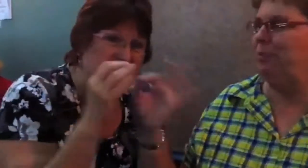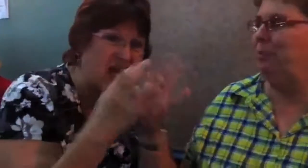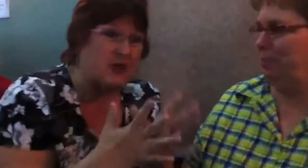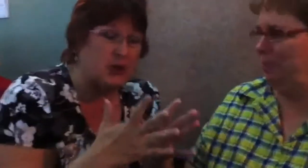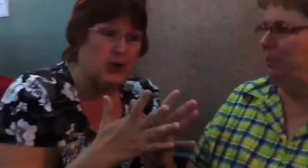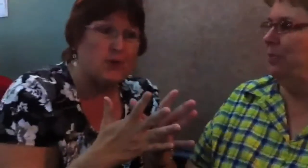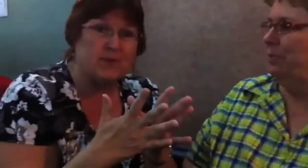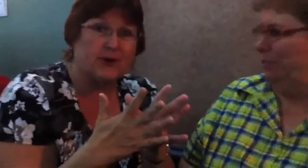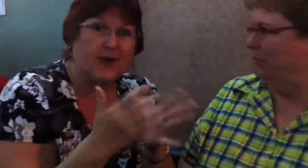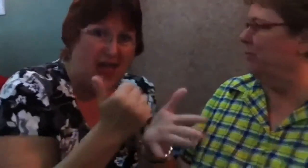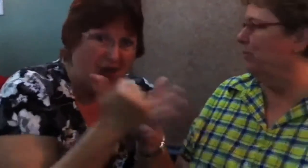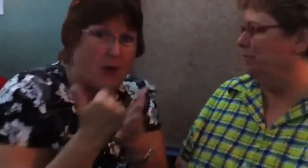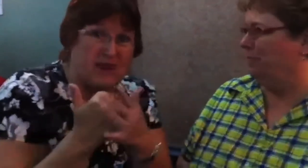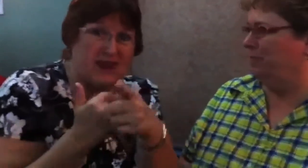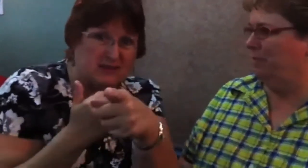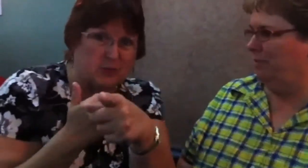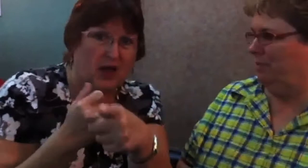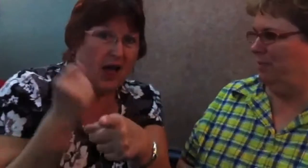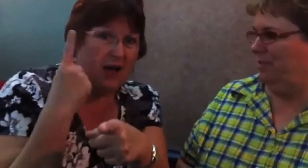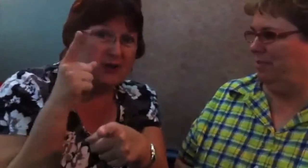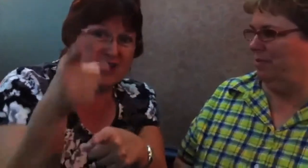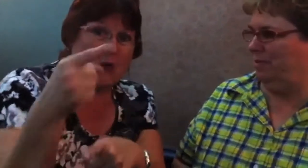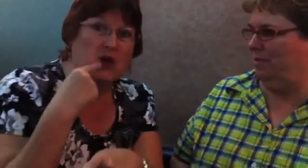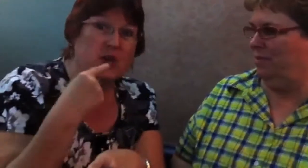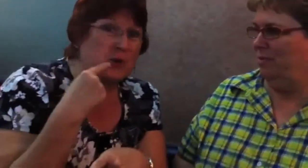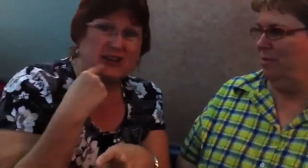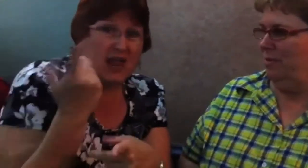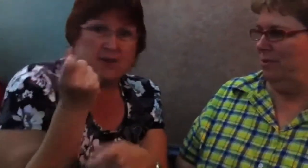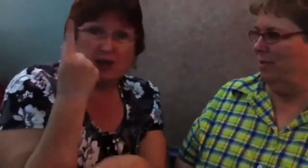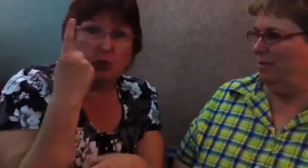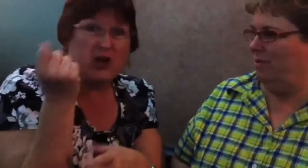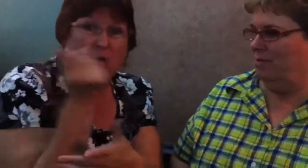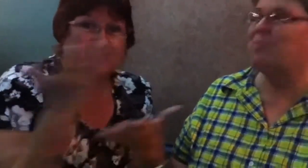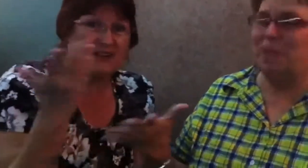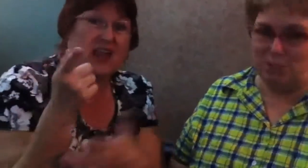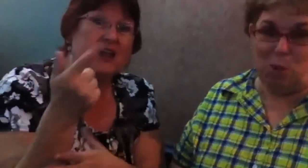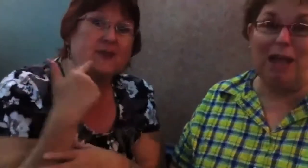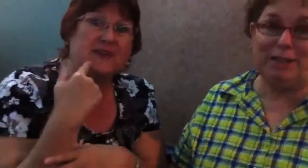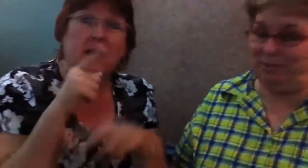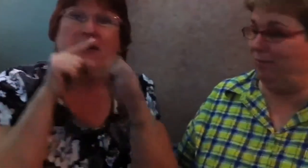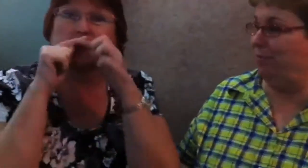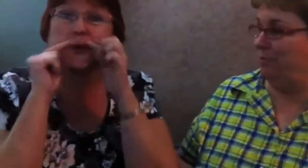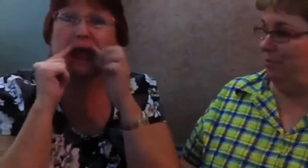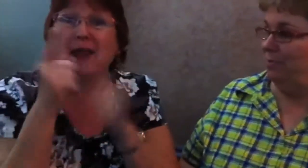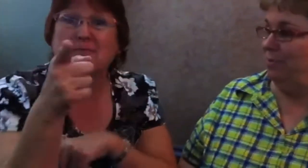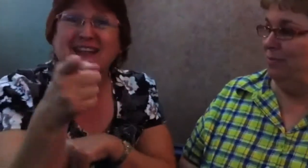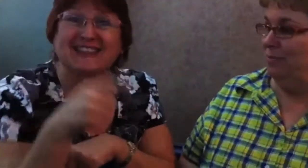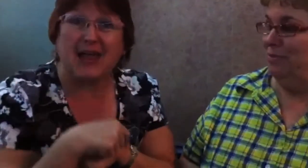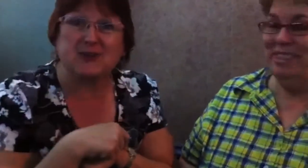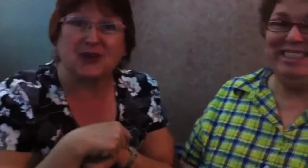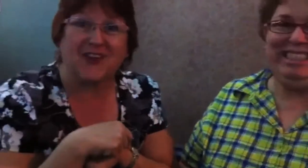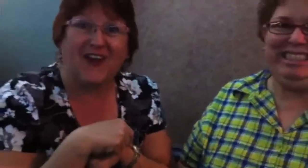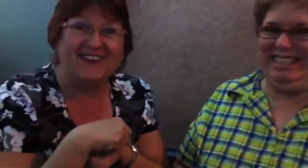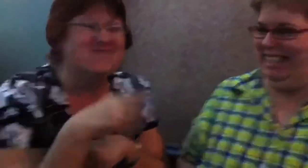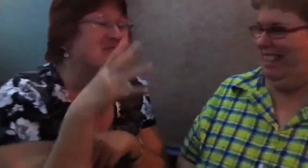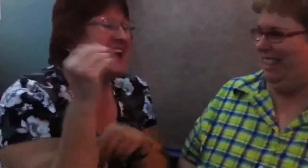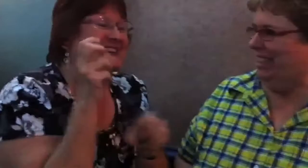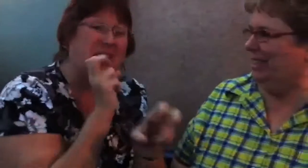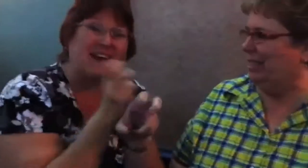have an interpreter helping us understand what you were saying because we don't understand it. You got a mustache. So that's hard